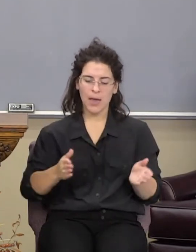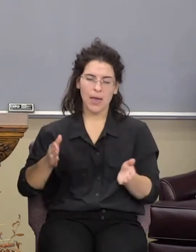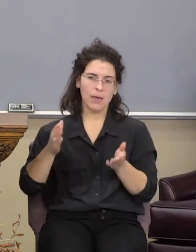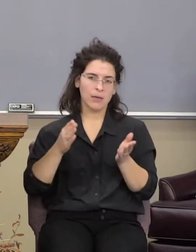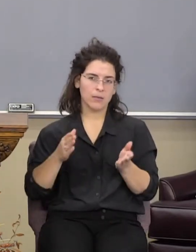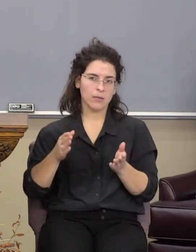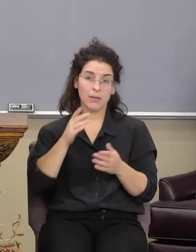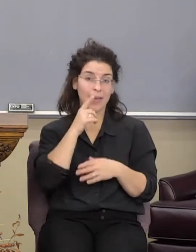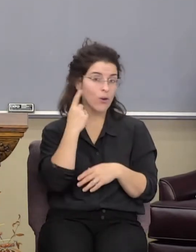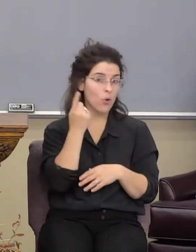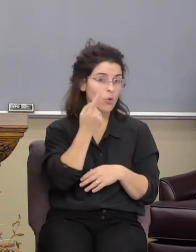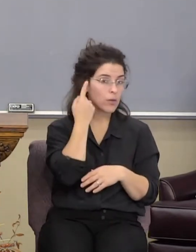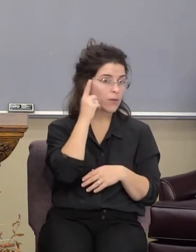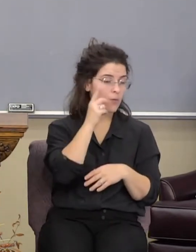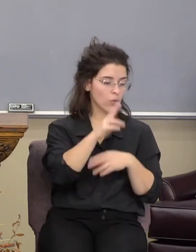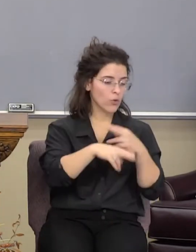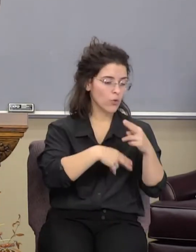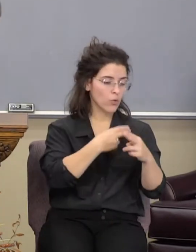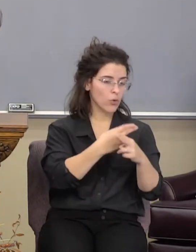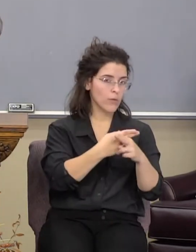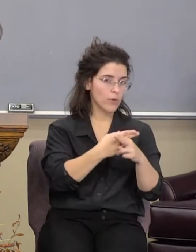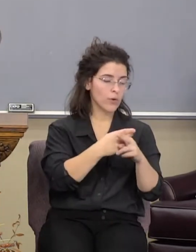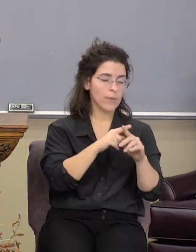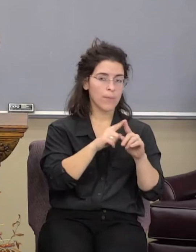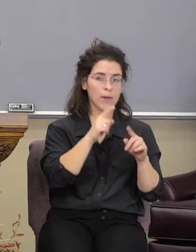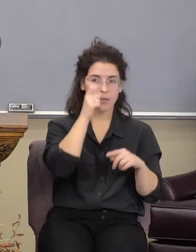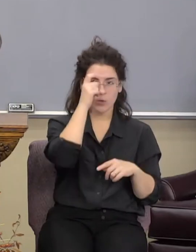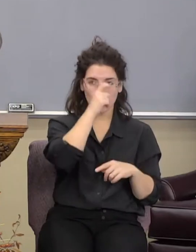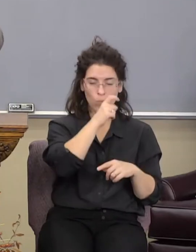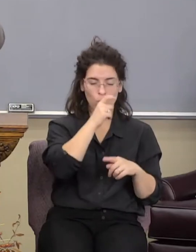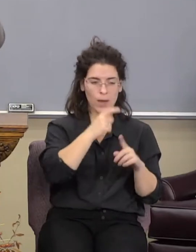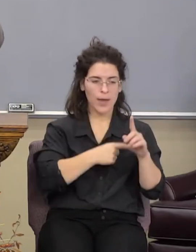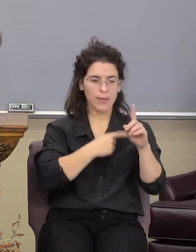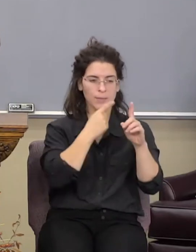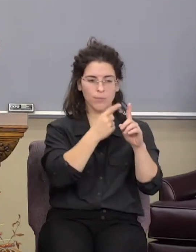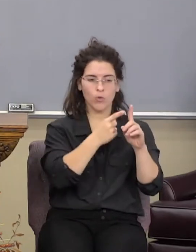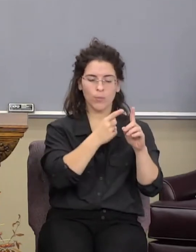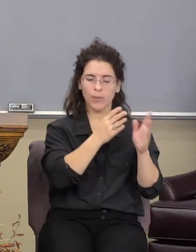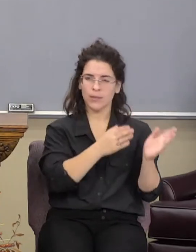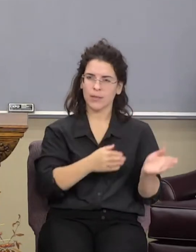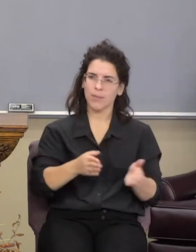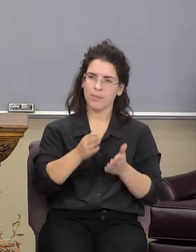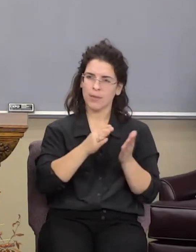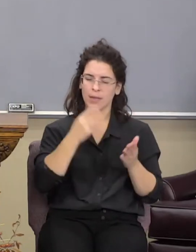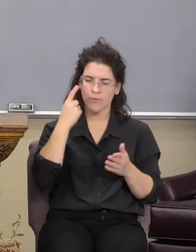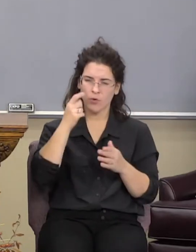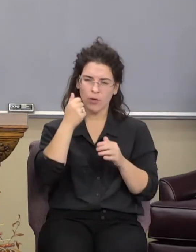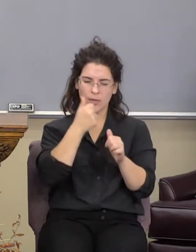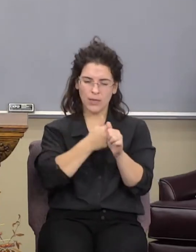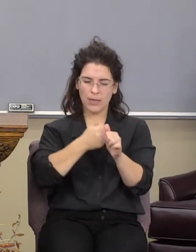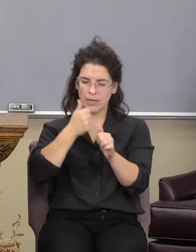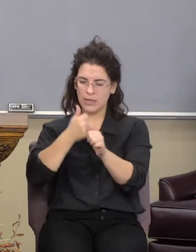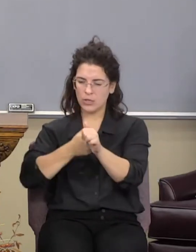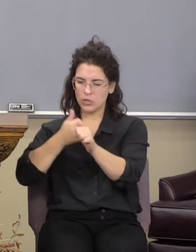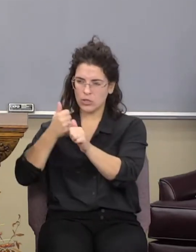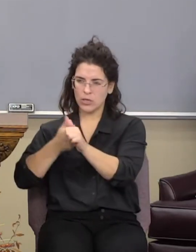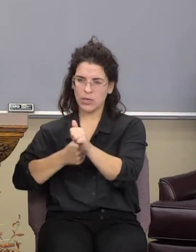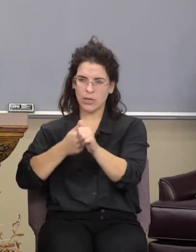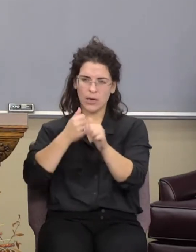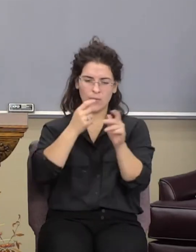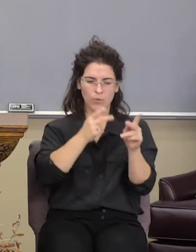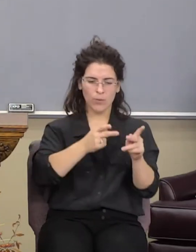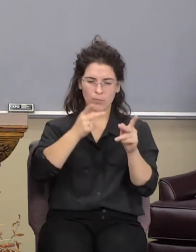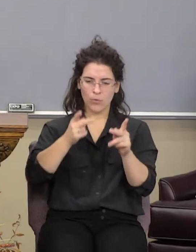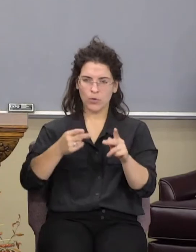for the universe at large, but his wise purpose and plan for each and every one of